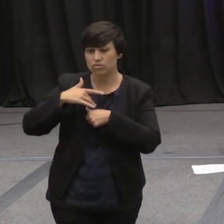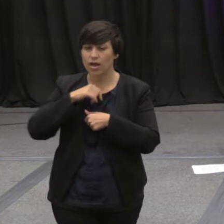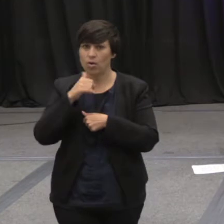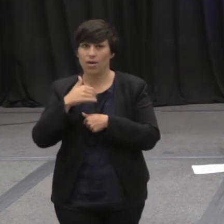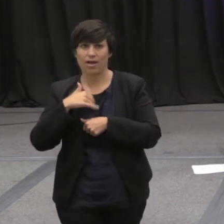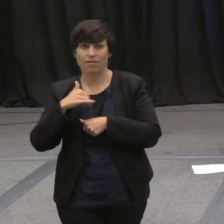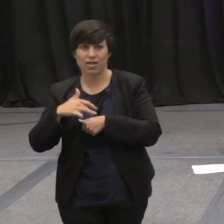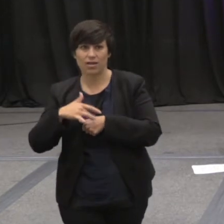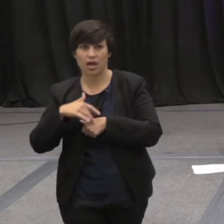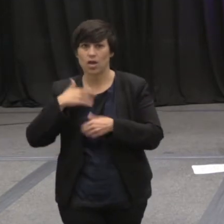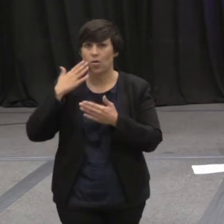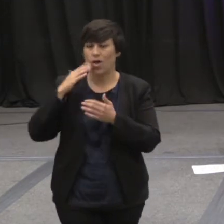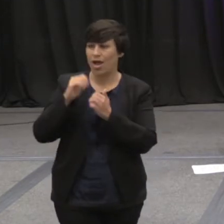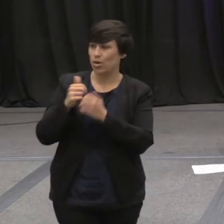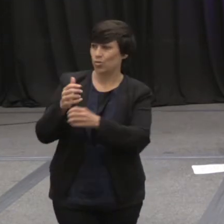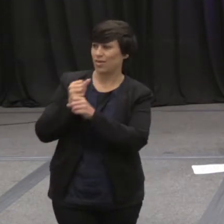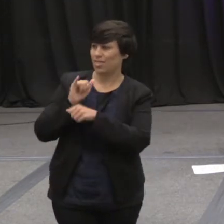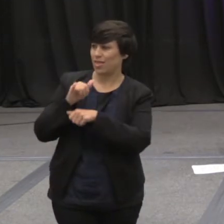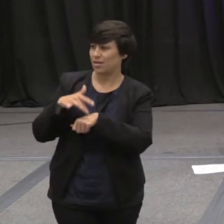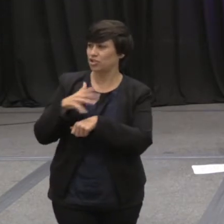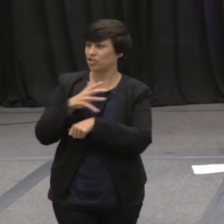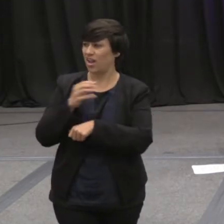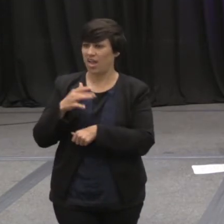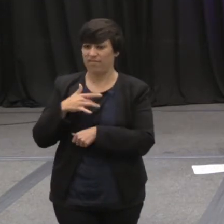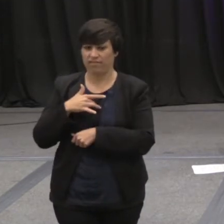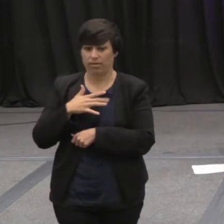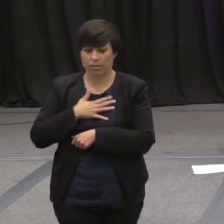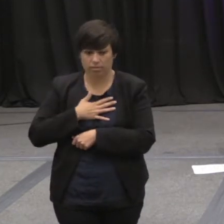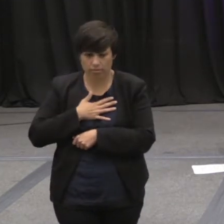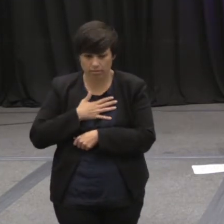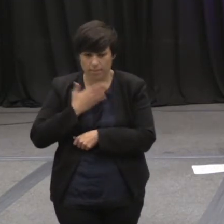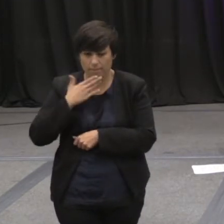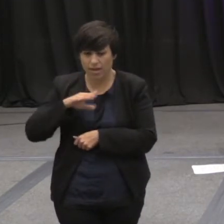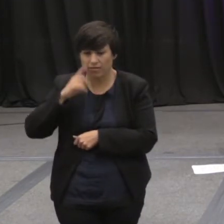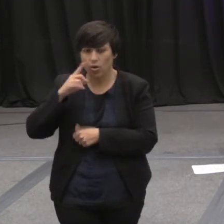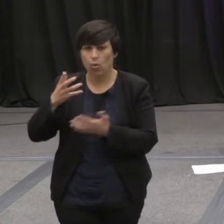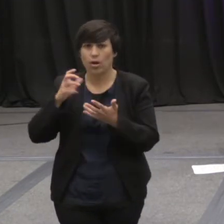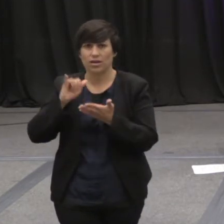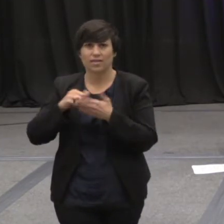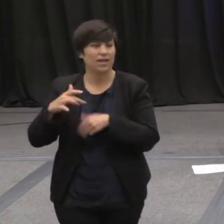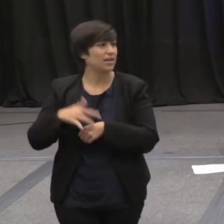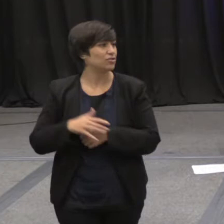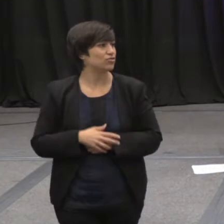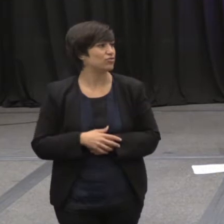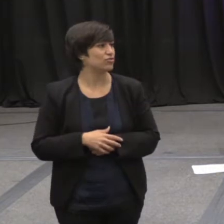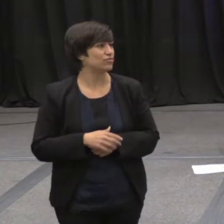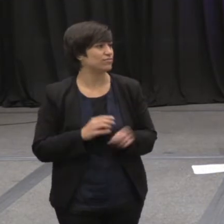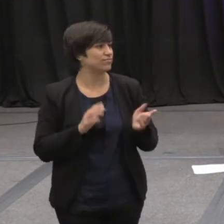touch, don't know how to get this touch, and feel bad for wanting this touch. You know?